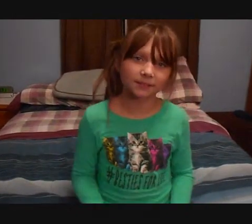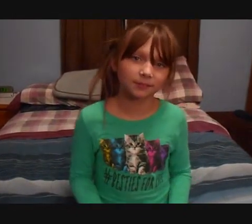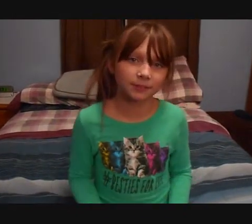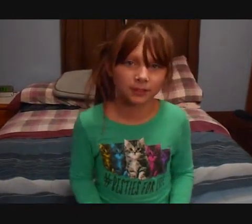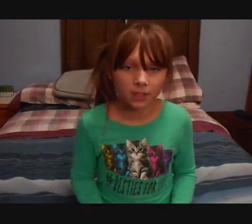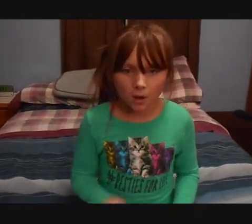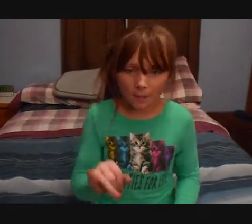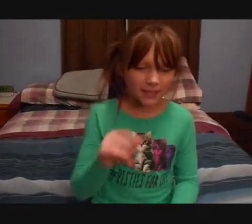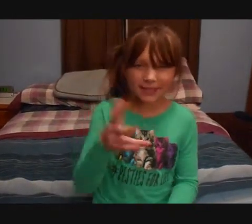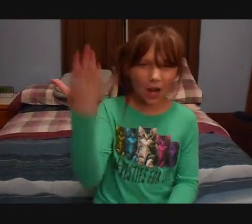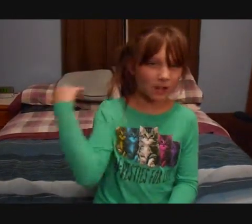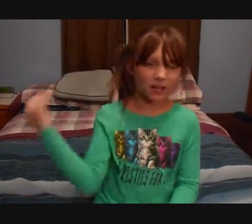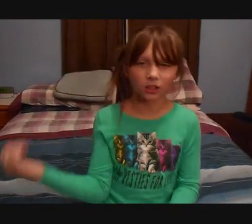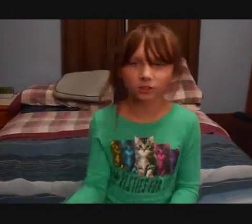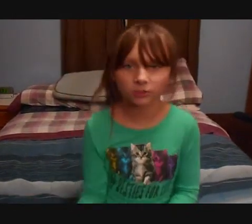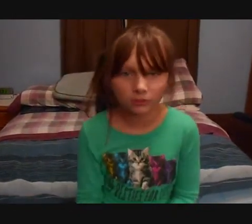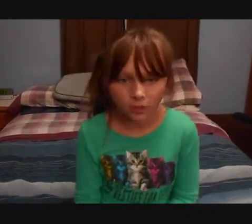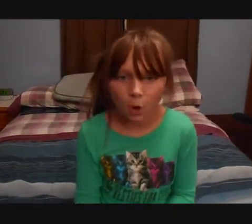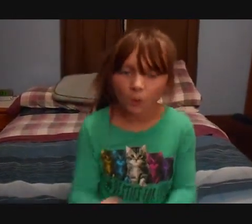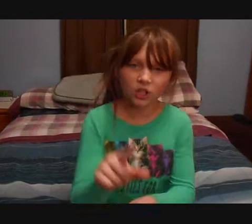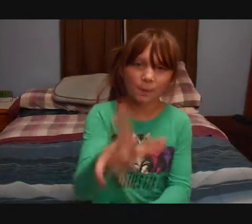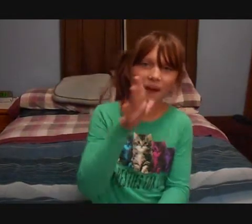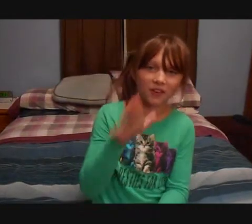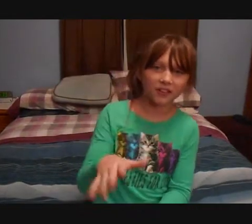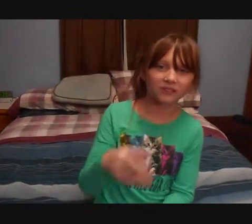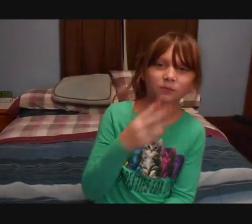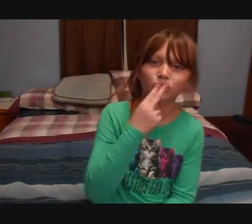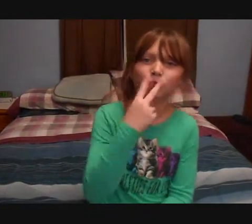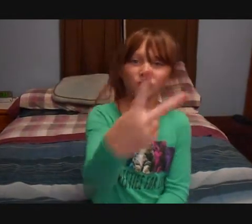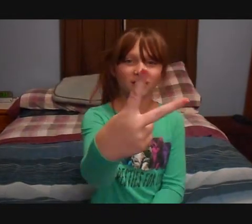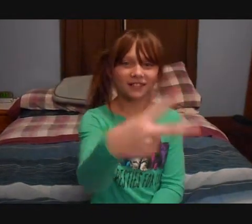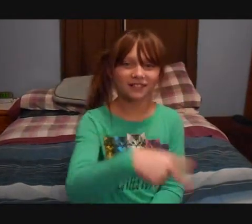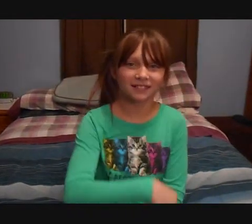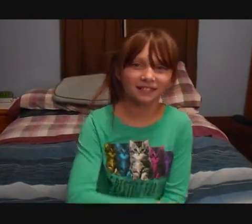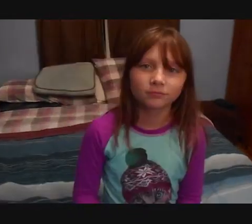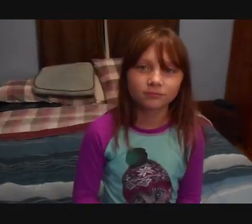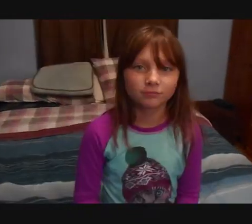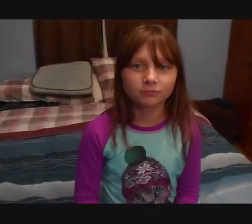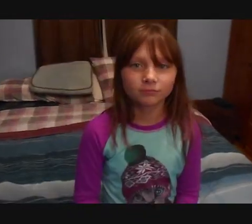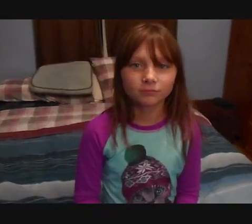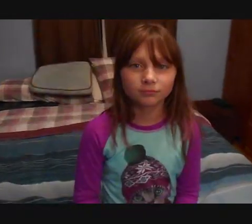Yo, man, let's get out of here, word to your mother Ice, Ice, tickle